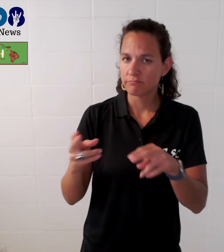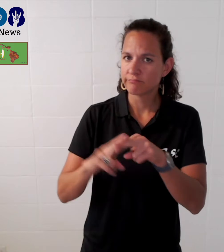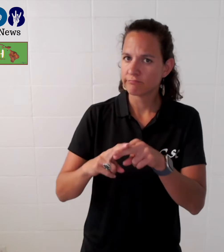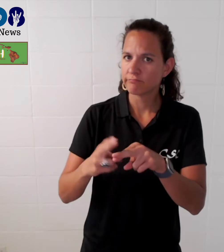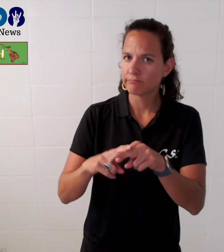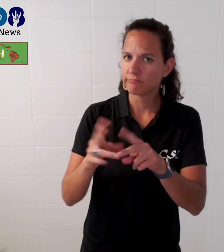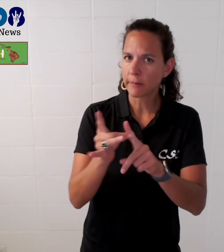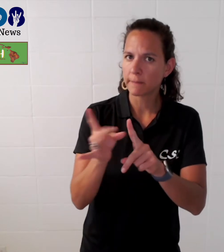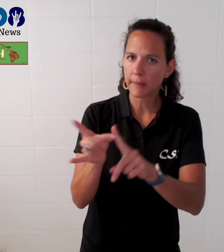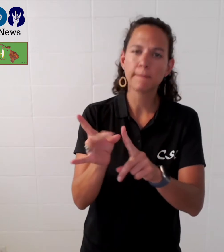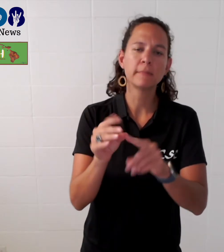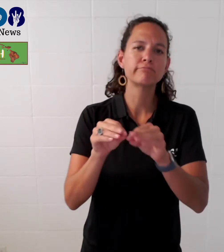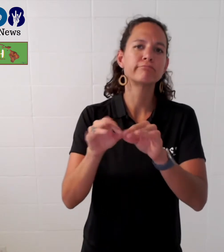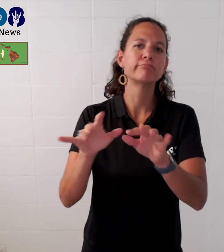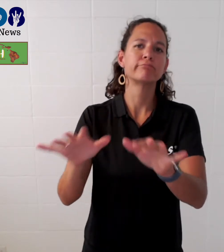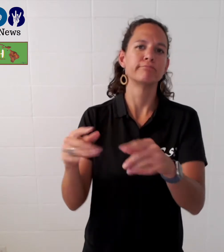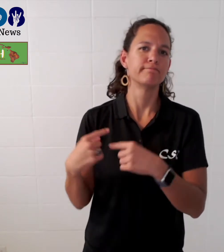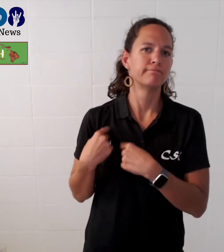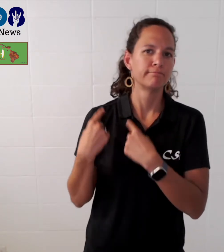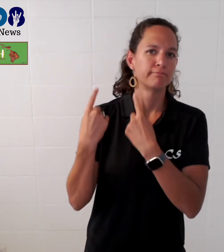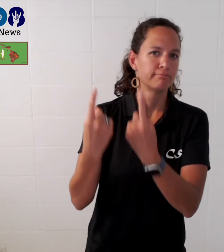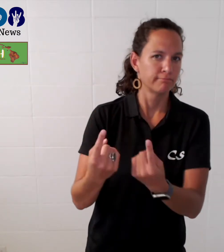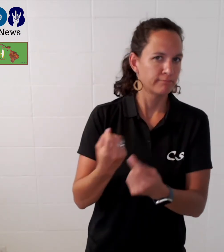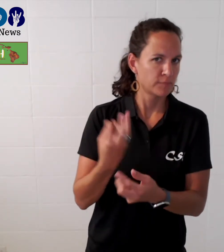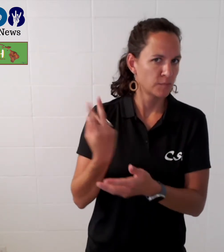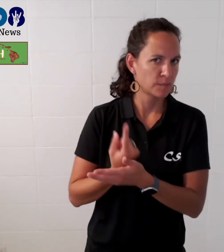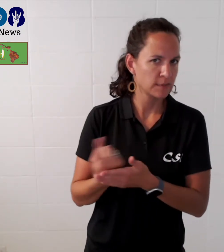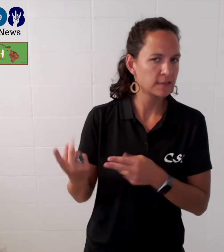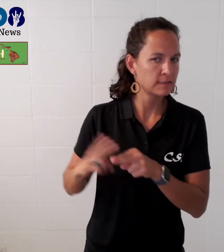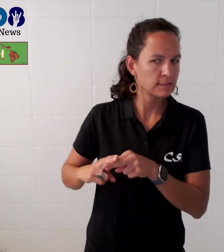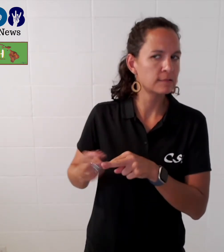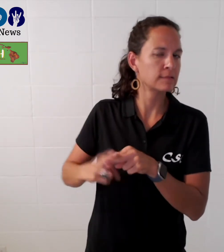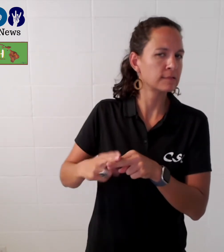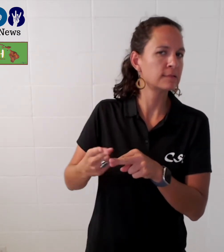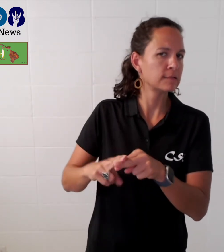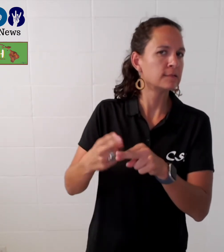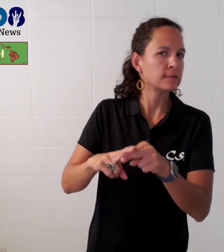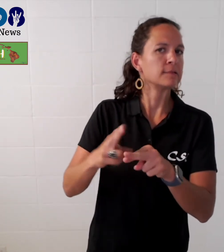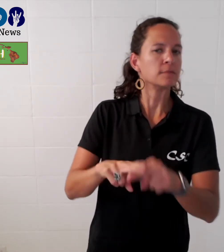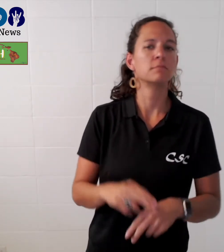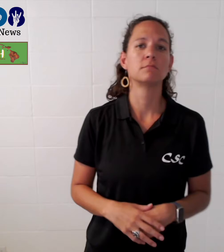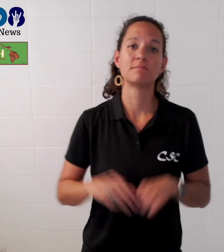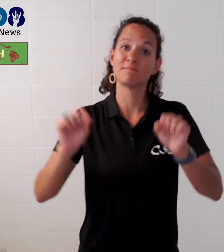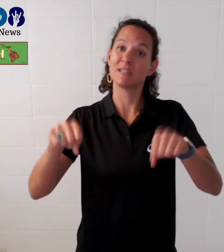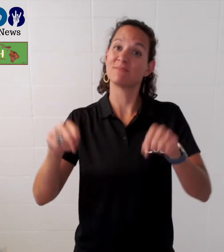COVID numbers continue to soar. More and more people are infected with the virus. There